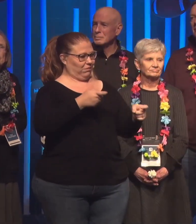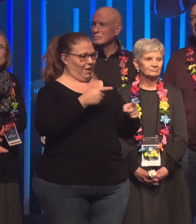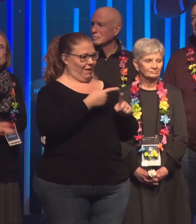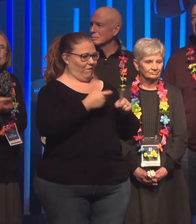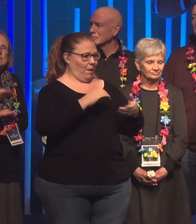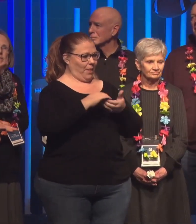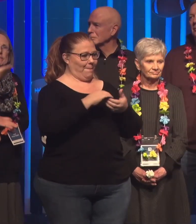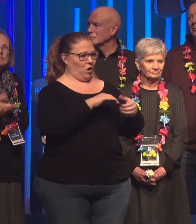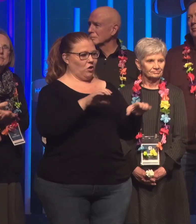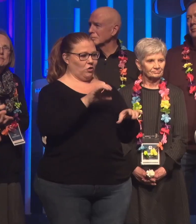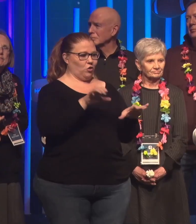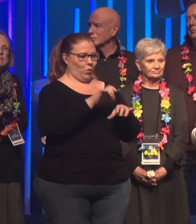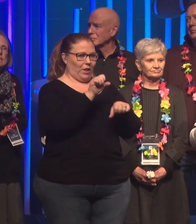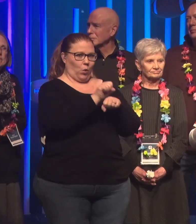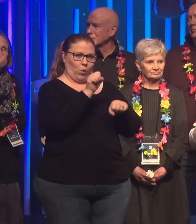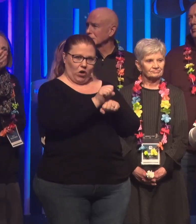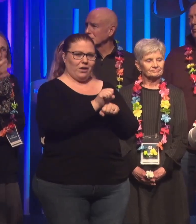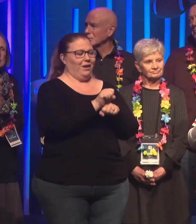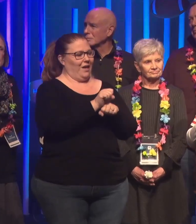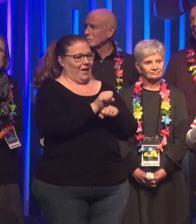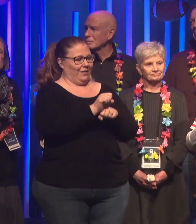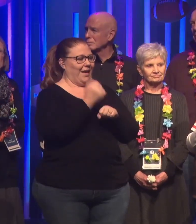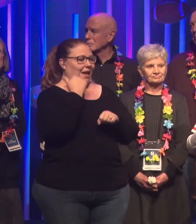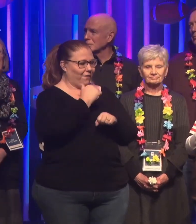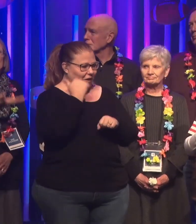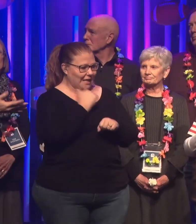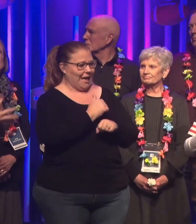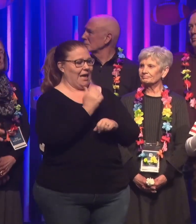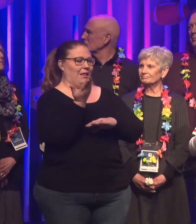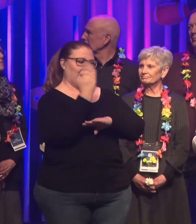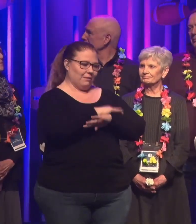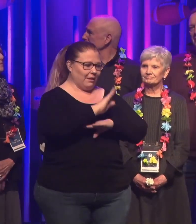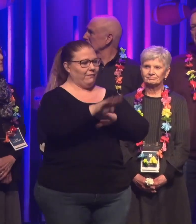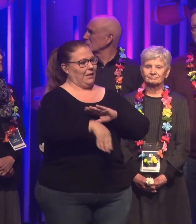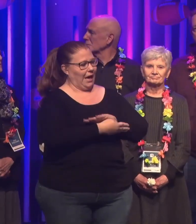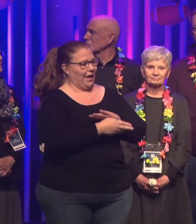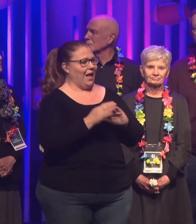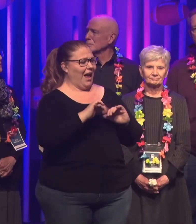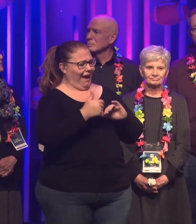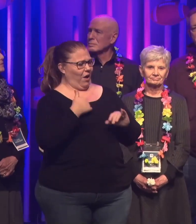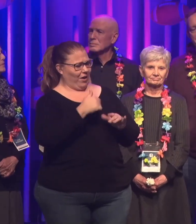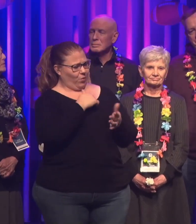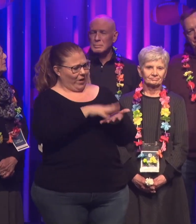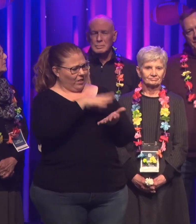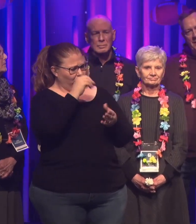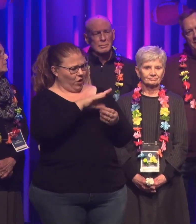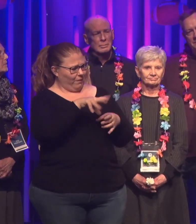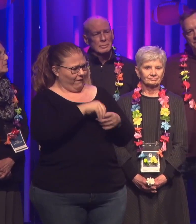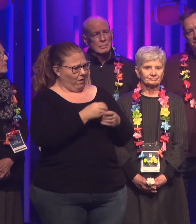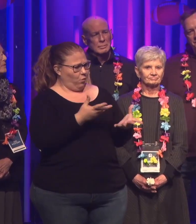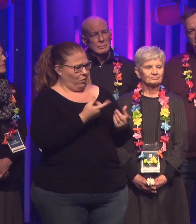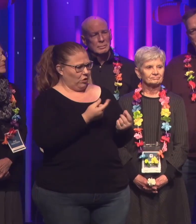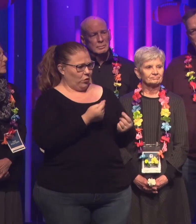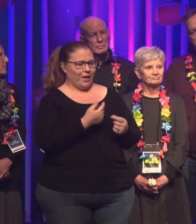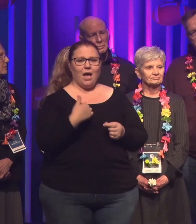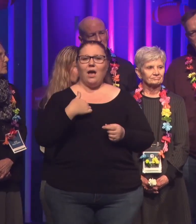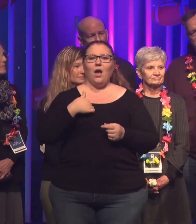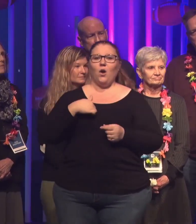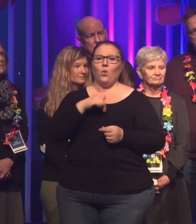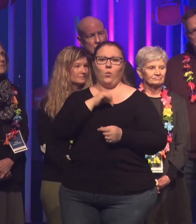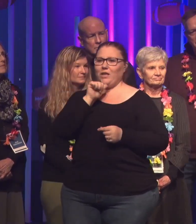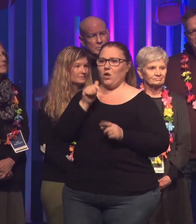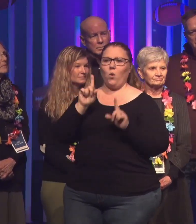ground doing work day in and day out there. That's we right. come in, and it's just kind of like, how can we learn and be a part of what you're That's doing? That's right. We don't come with